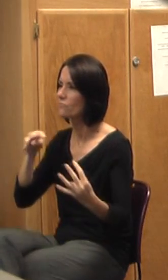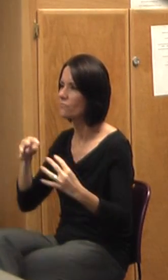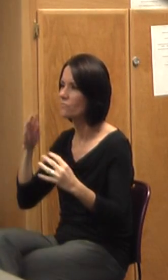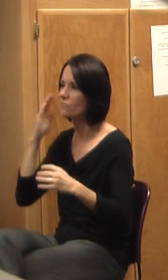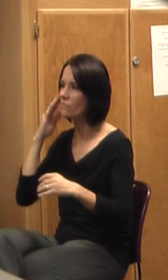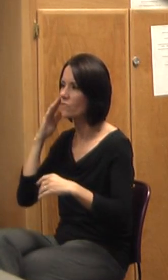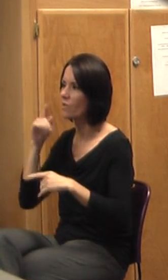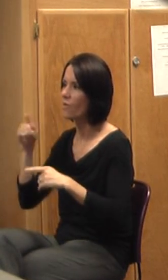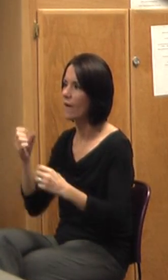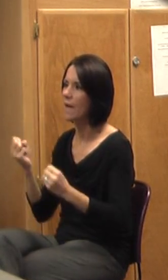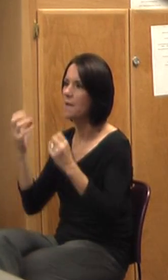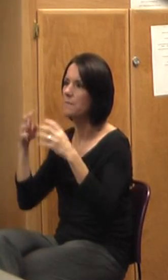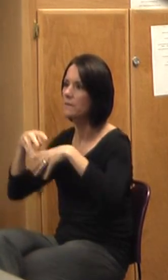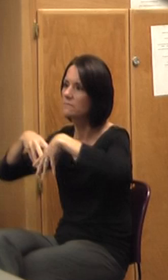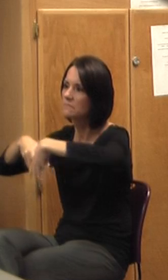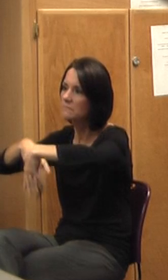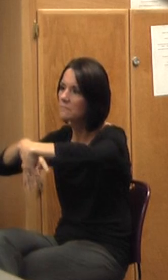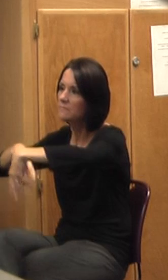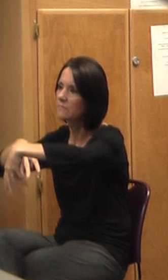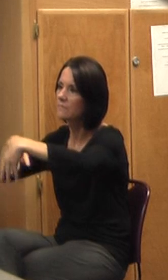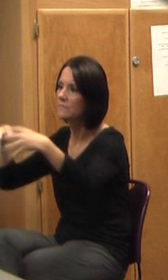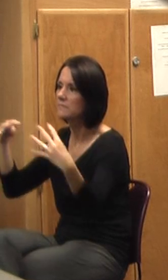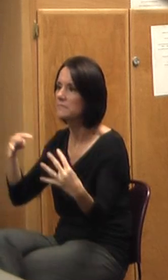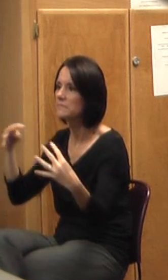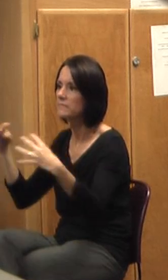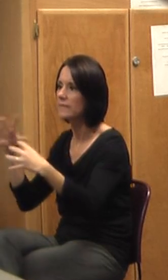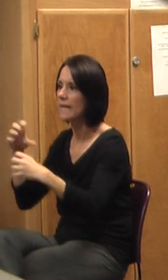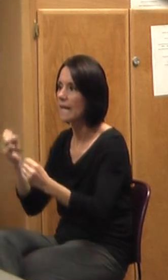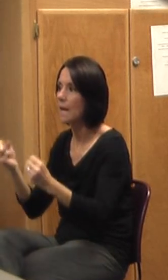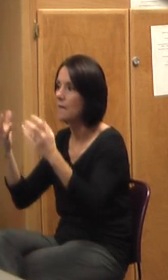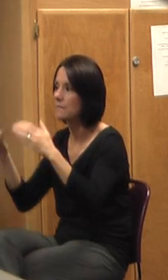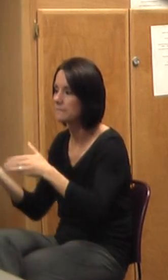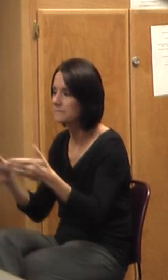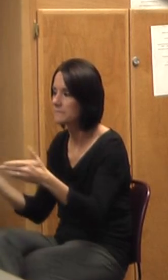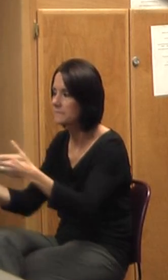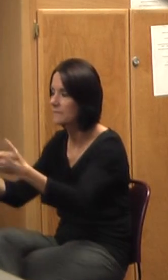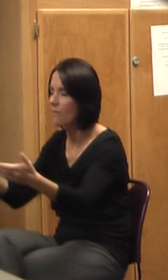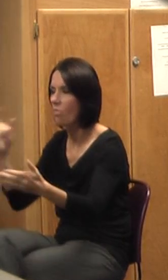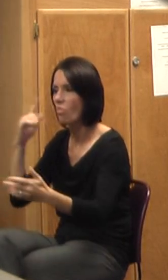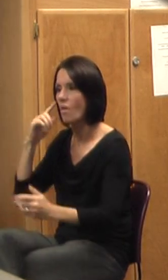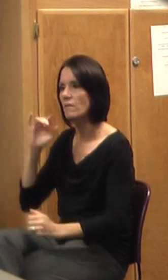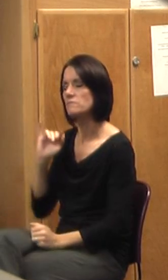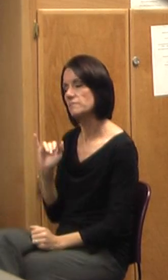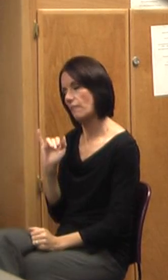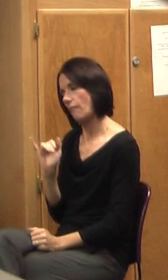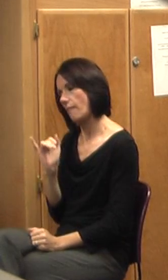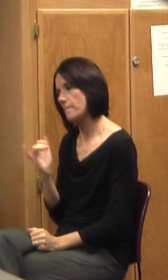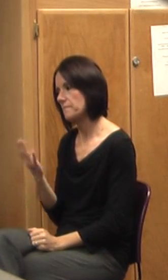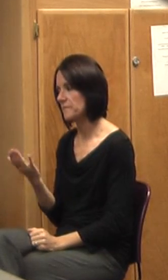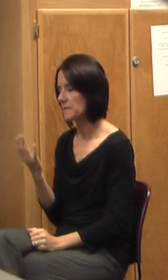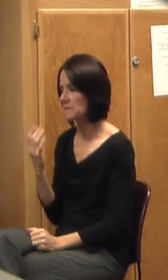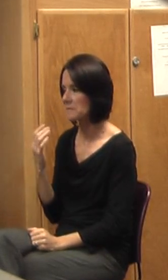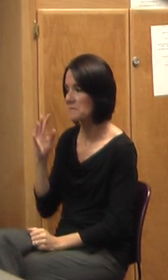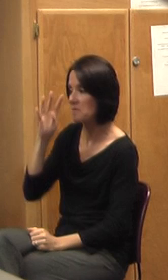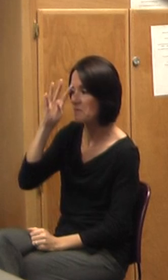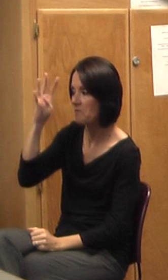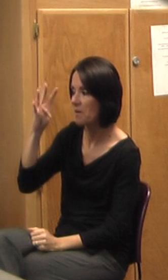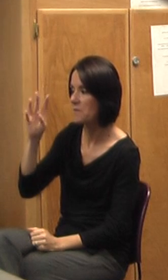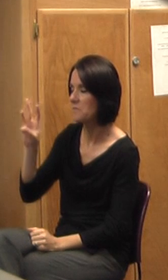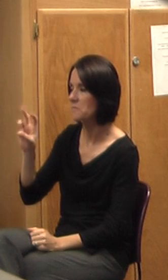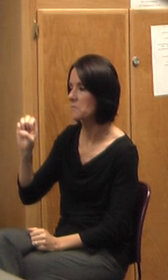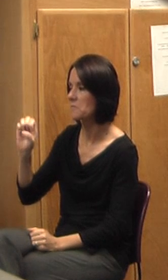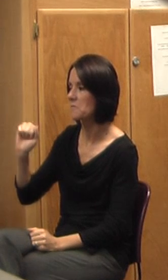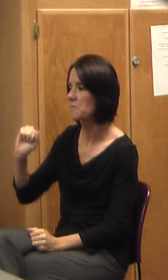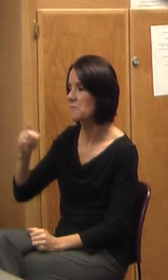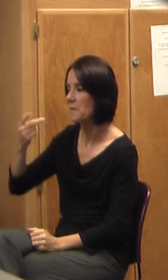go to battle and how many soldiers were killed or wounded in battle. So he thought to himself that he could invent a weapon that could be